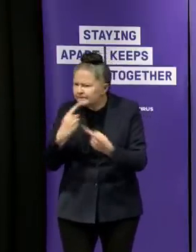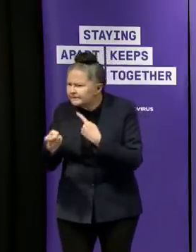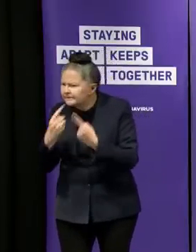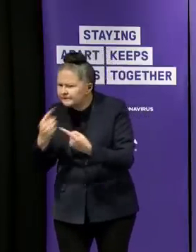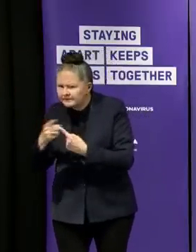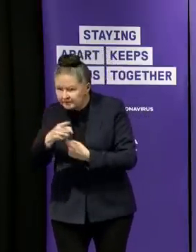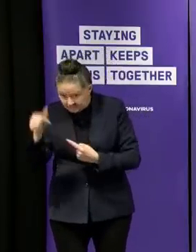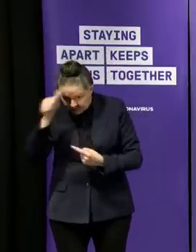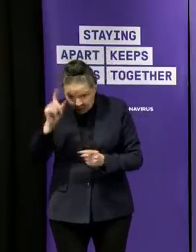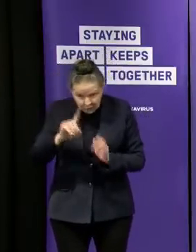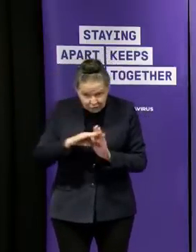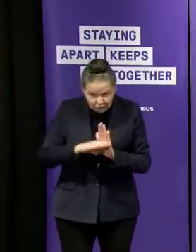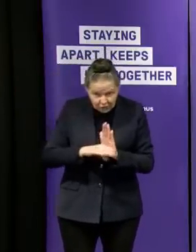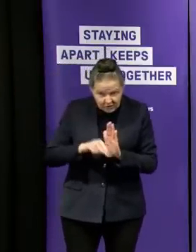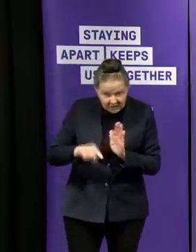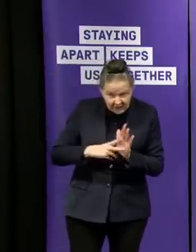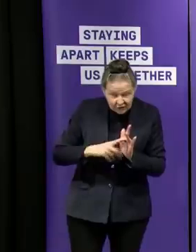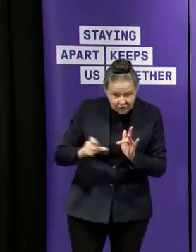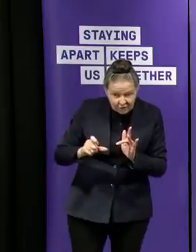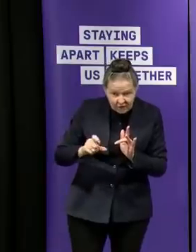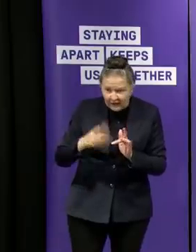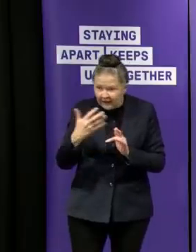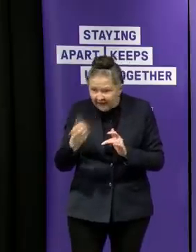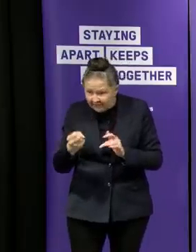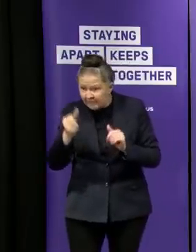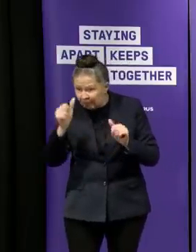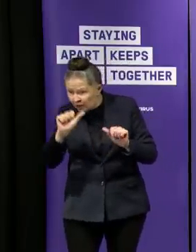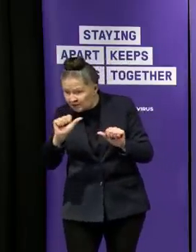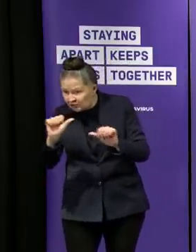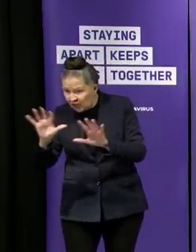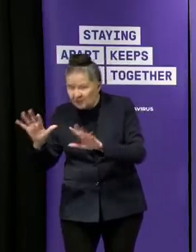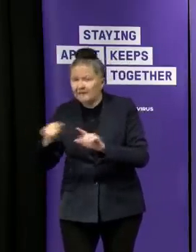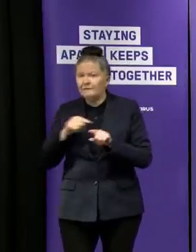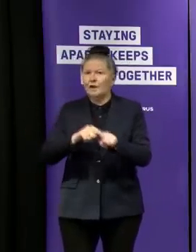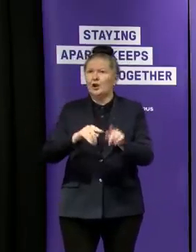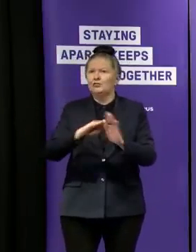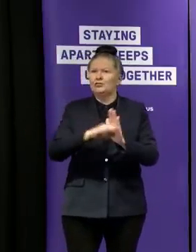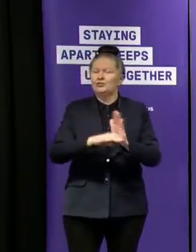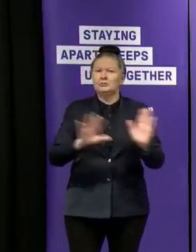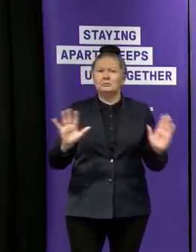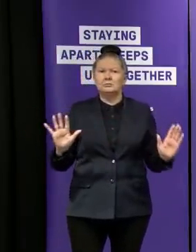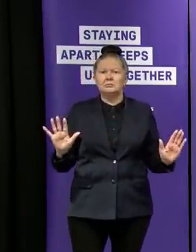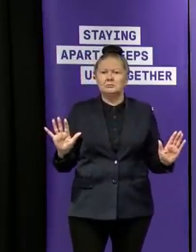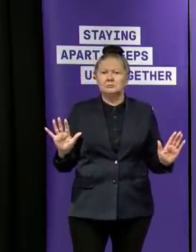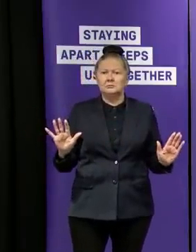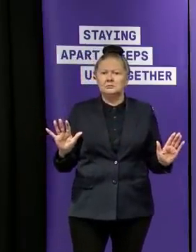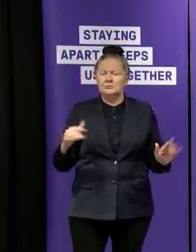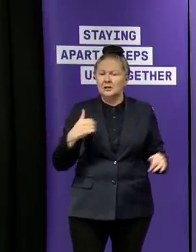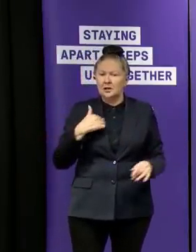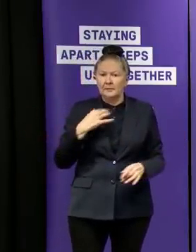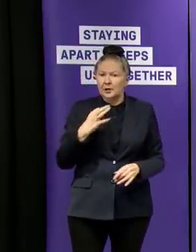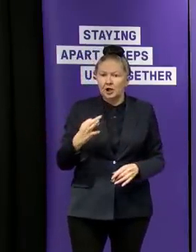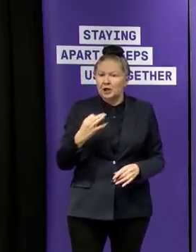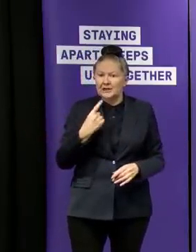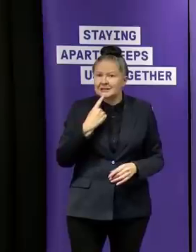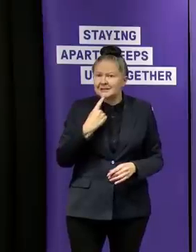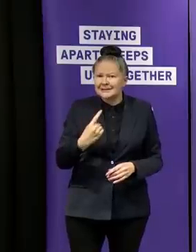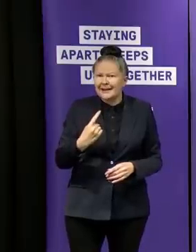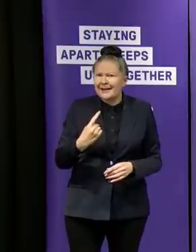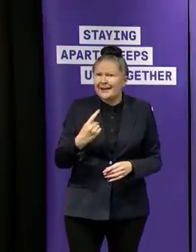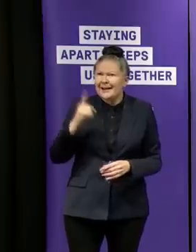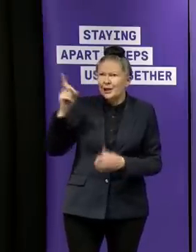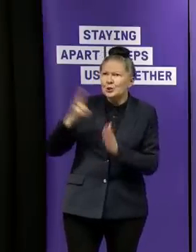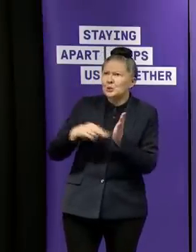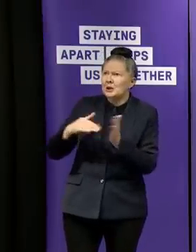know what the rules are, and that they go about their business and they follow the rules. No one's alleging that the virus is high in New Zealand. It's